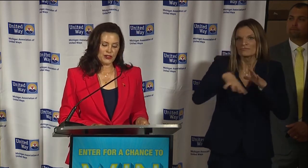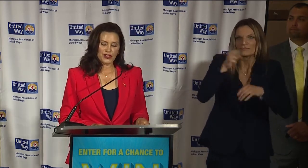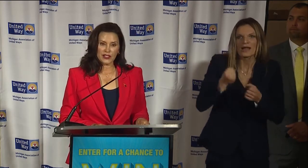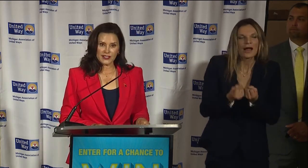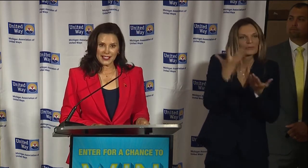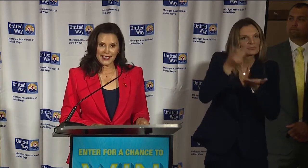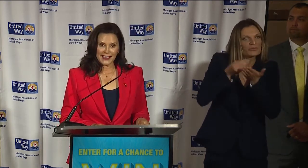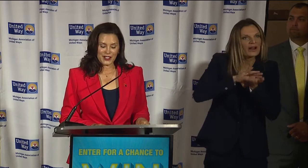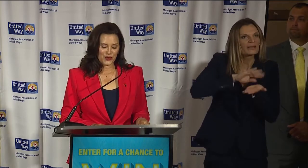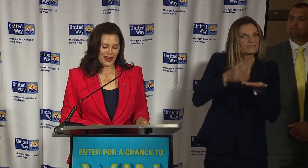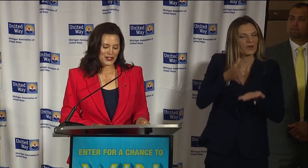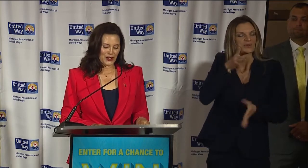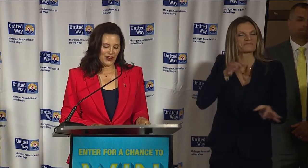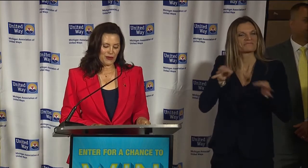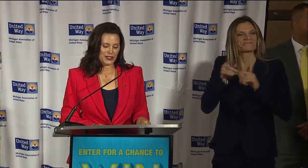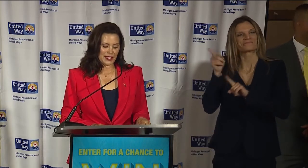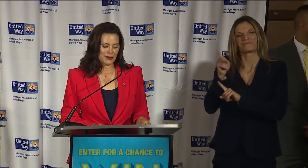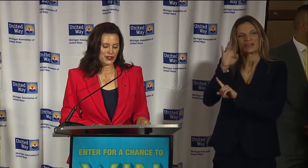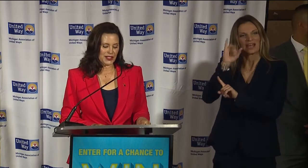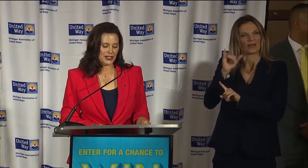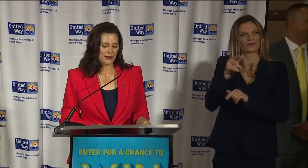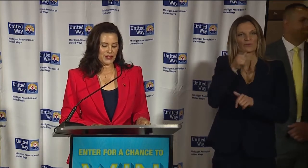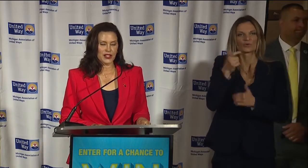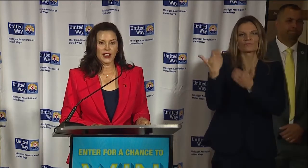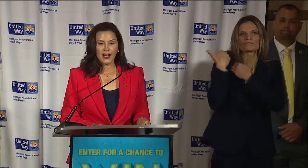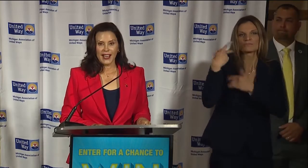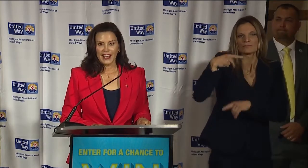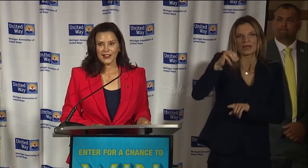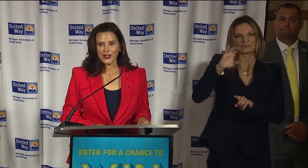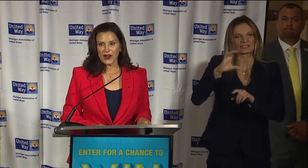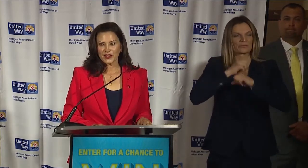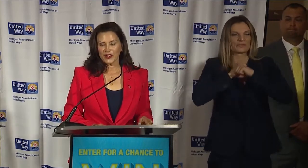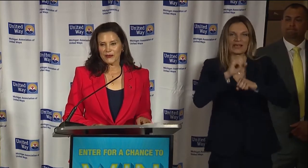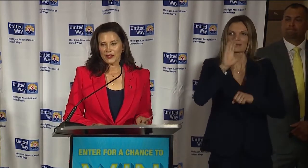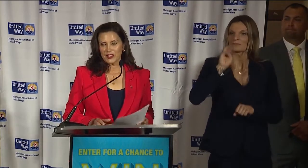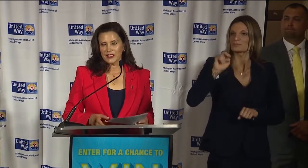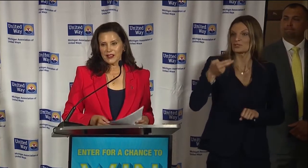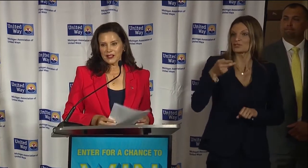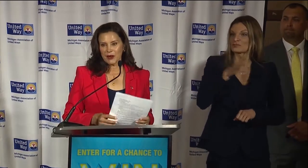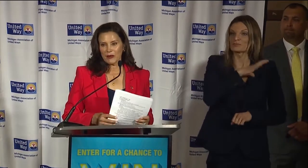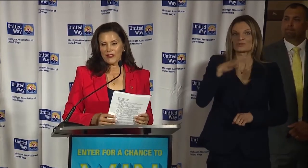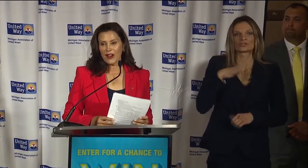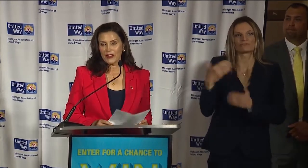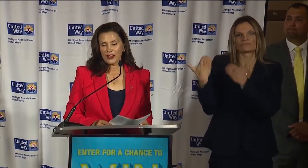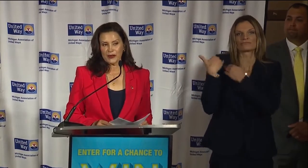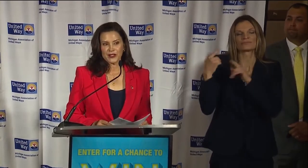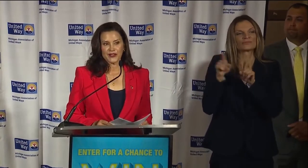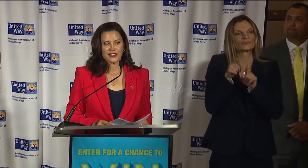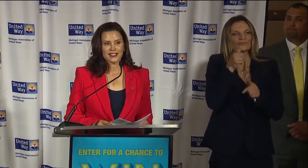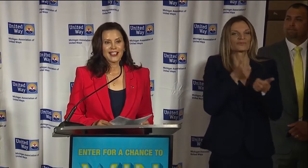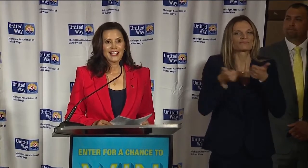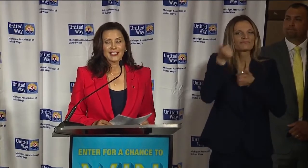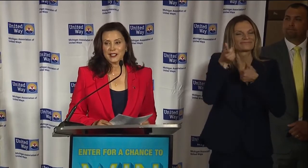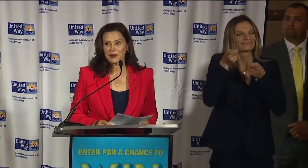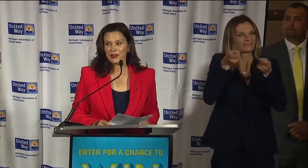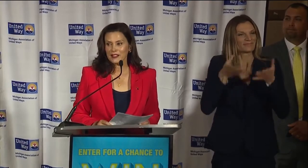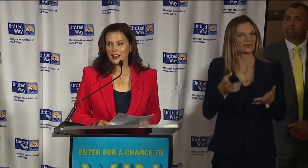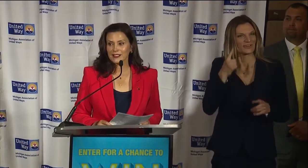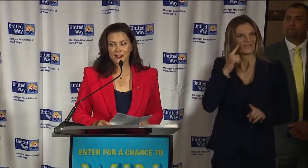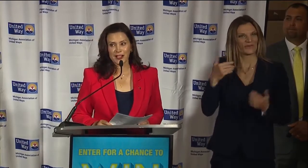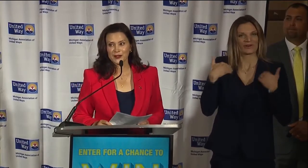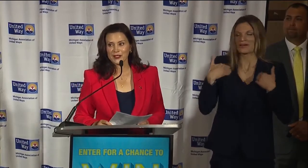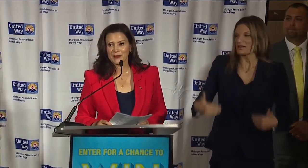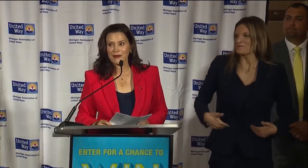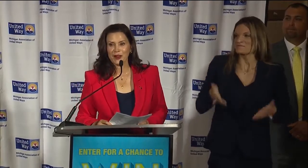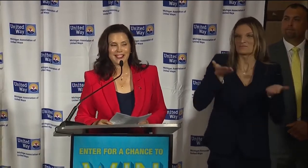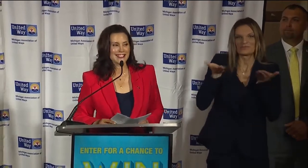Carrie Ebersol-Singh, the Director of Protect Michigan Commission, and the Director of Michigan Department of Health and Human Services, Elizabeth Hertel,